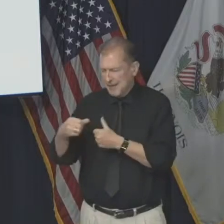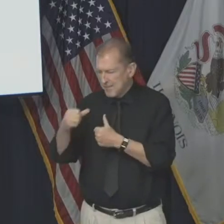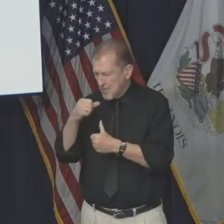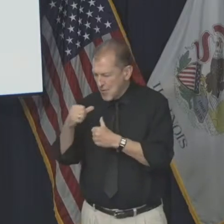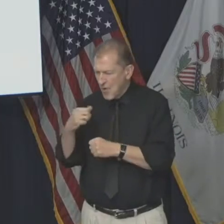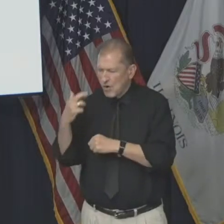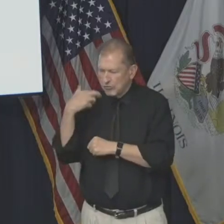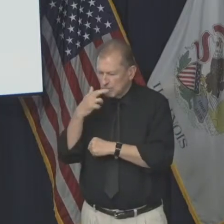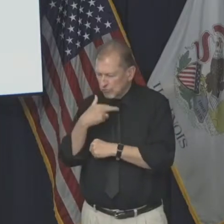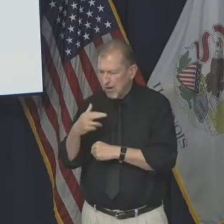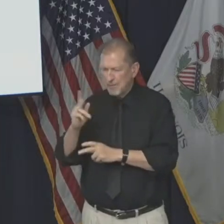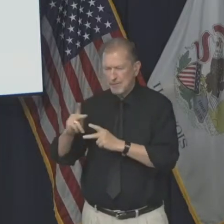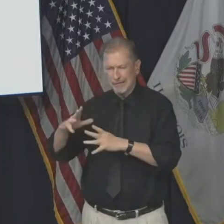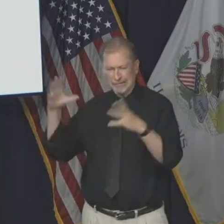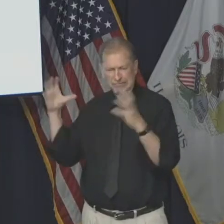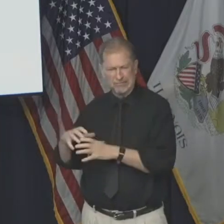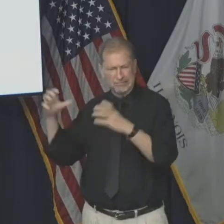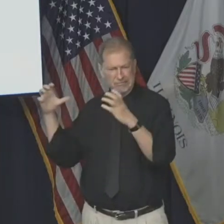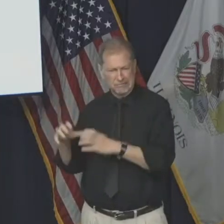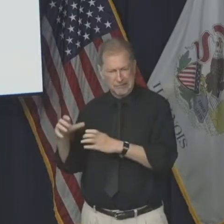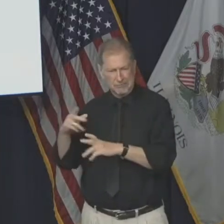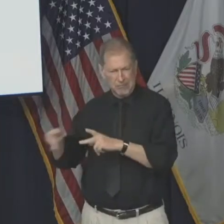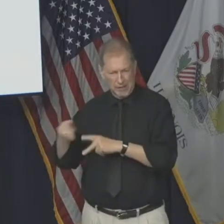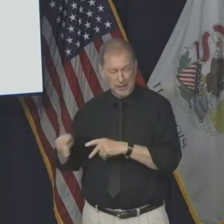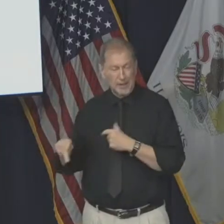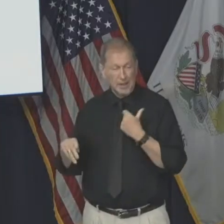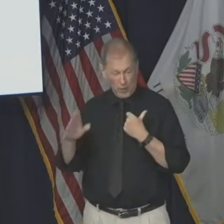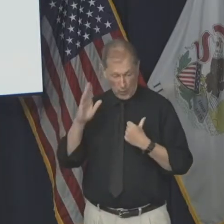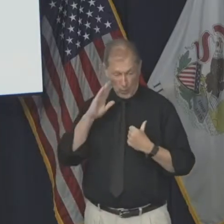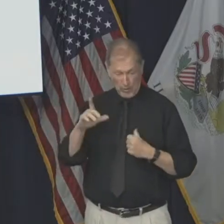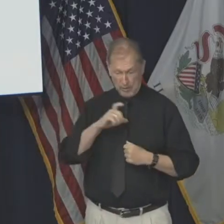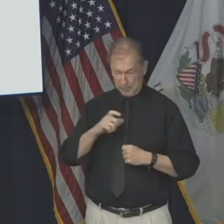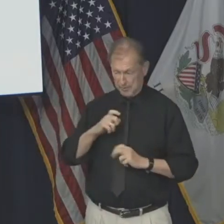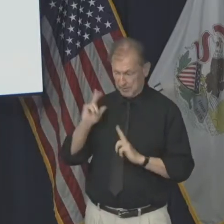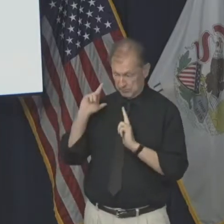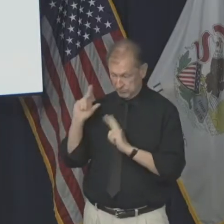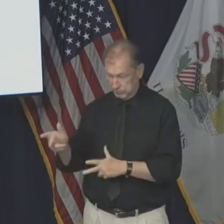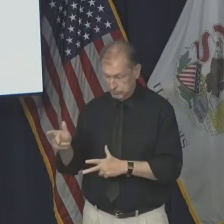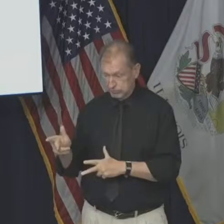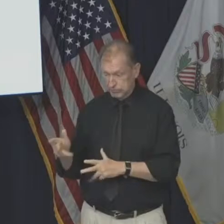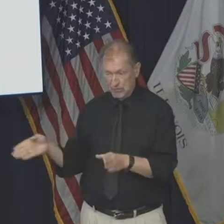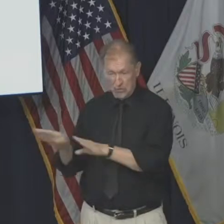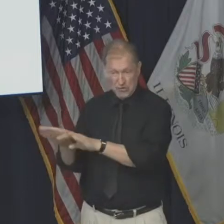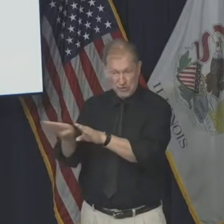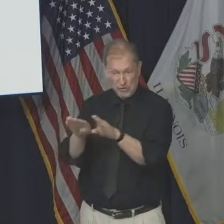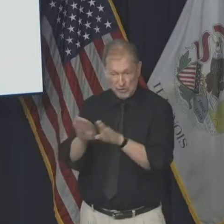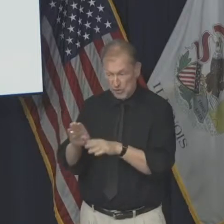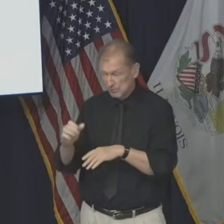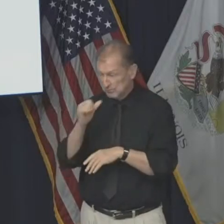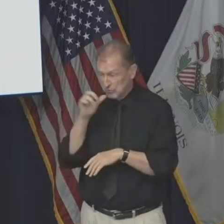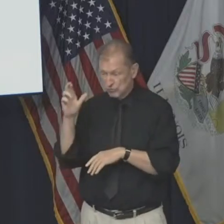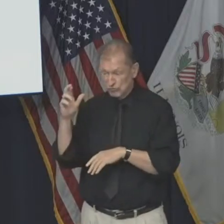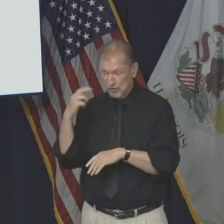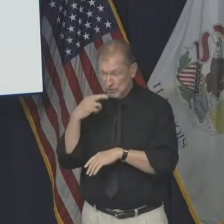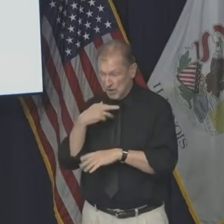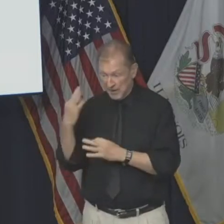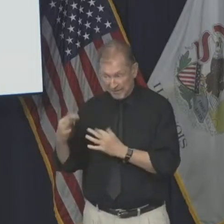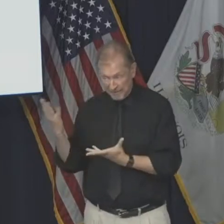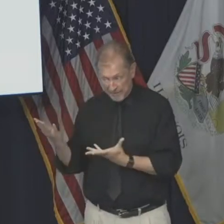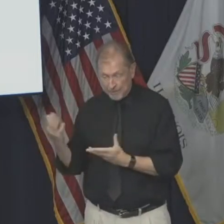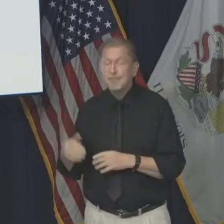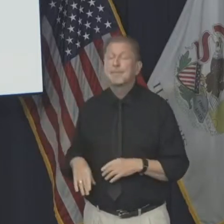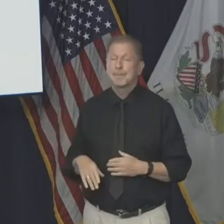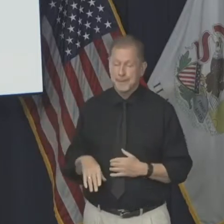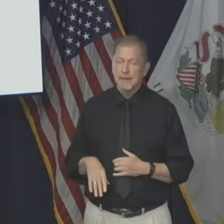crowds are expected. Are there any plans to address the large gatherings with enforcement efforts at the state level? Well, let me start by saying that local